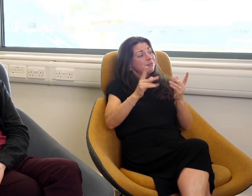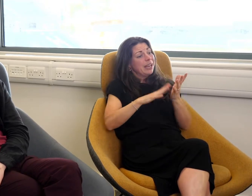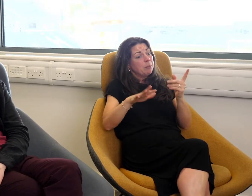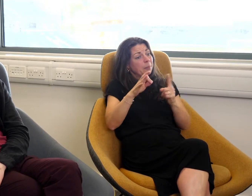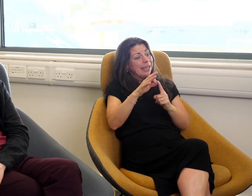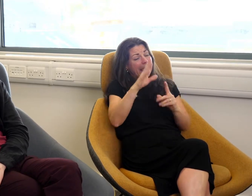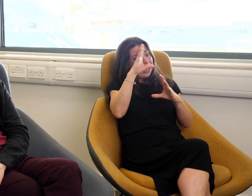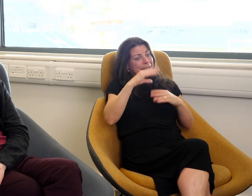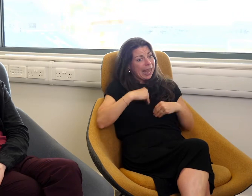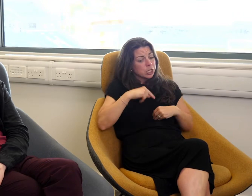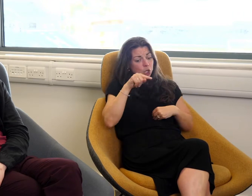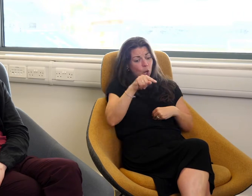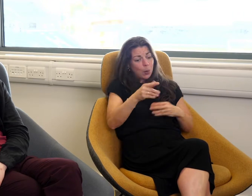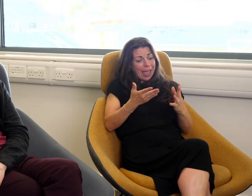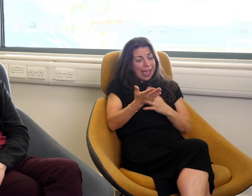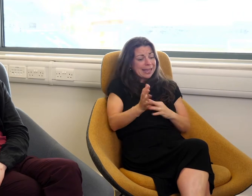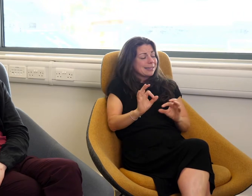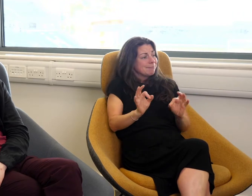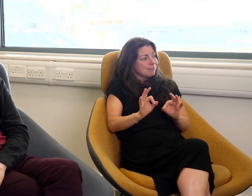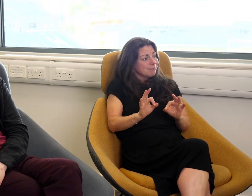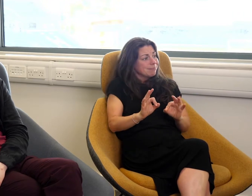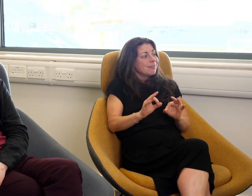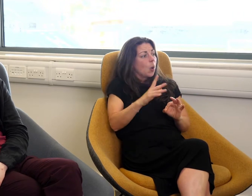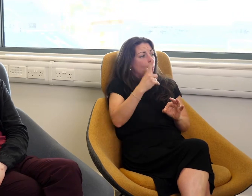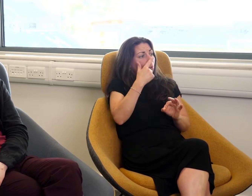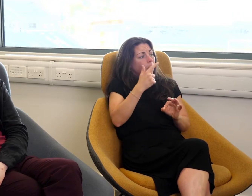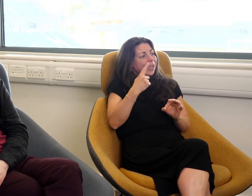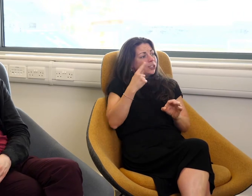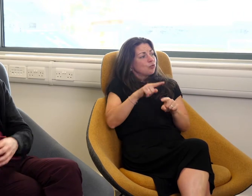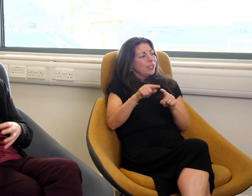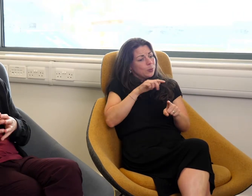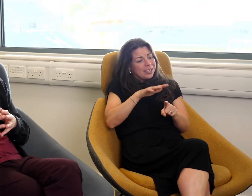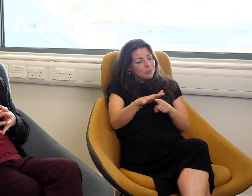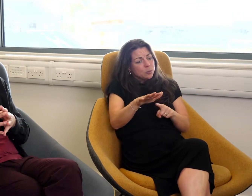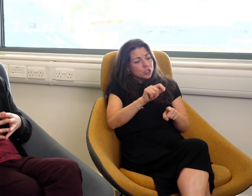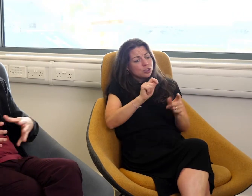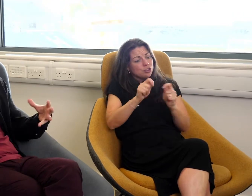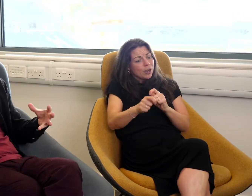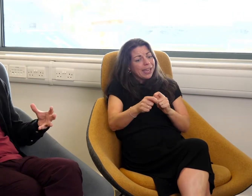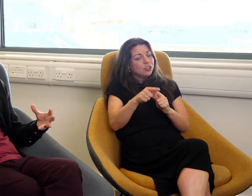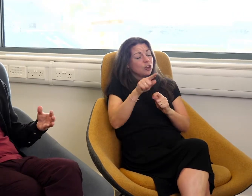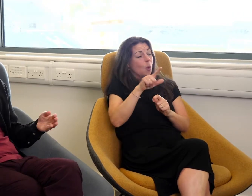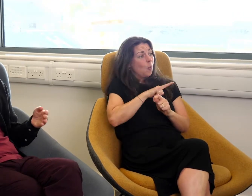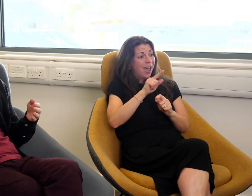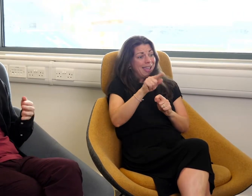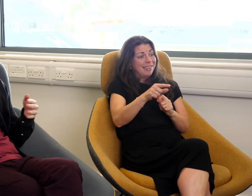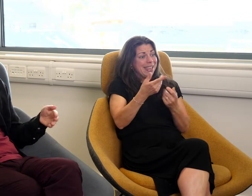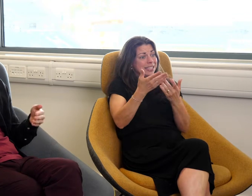that changed to make those schemes more accessible, because that's the whole point of them, to kind of widen up opportunity to people who have been shut out